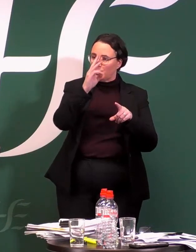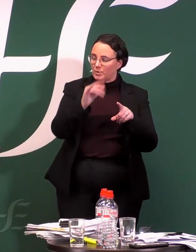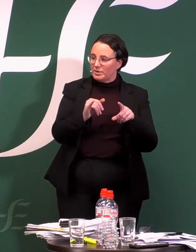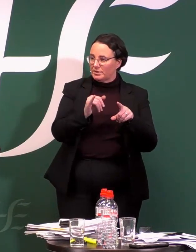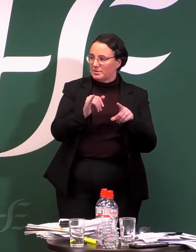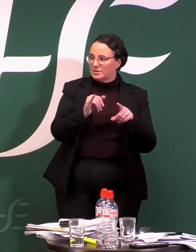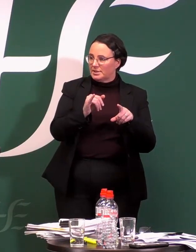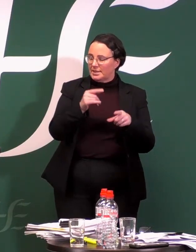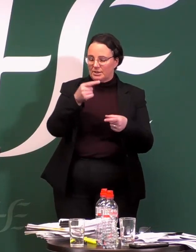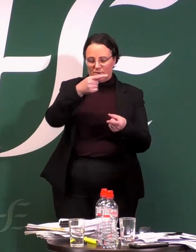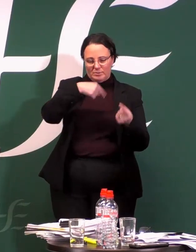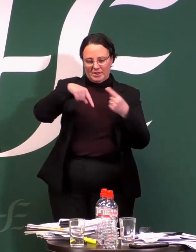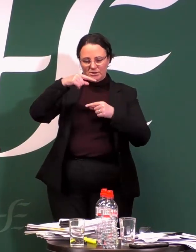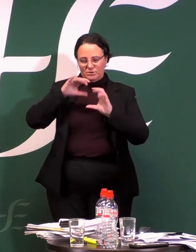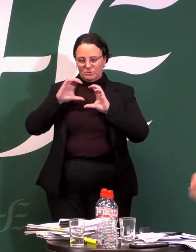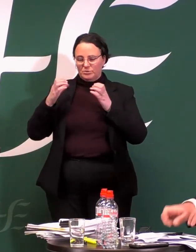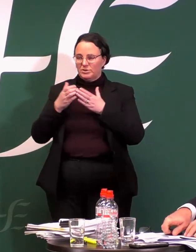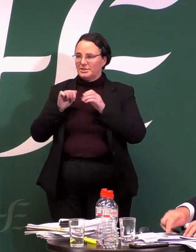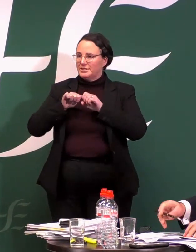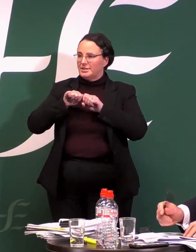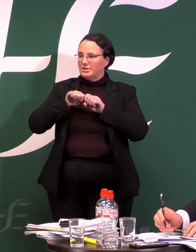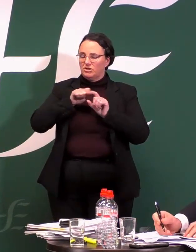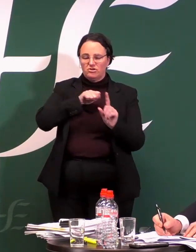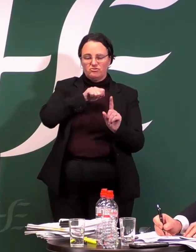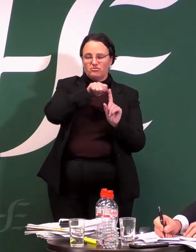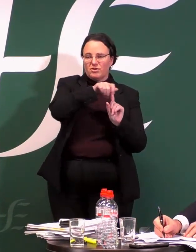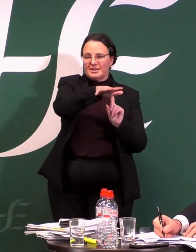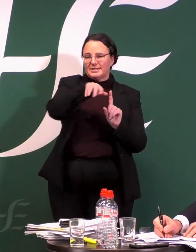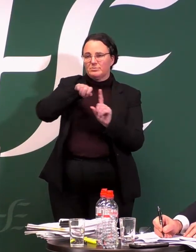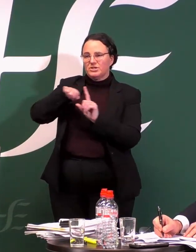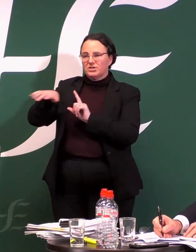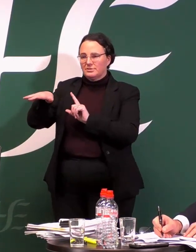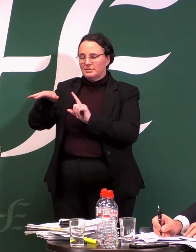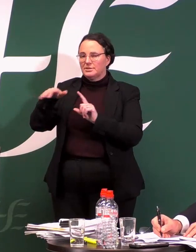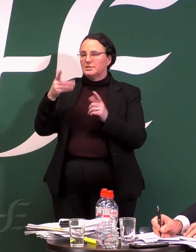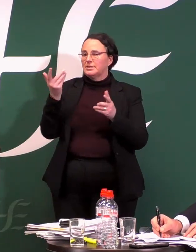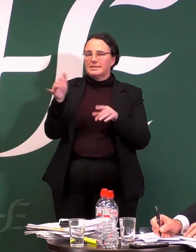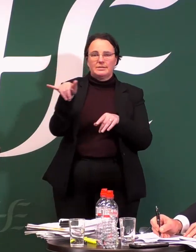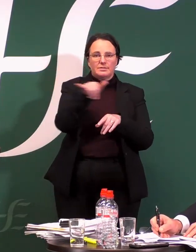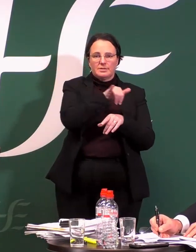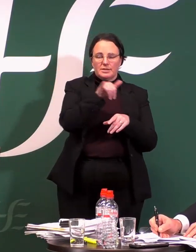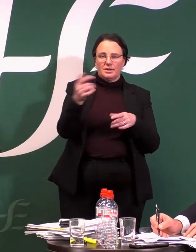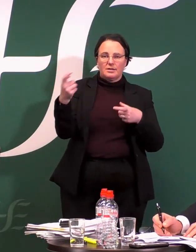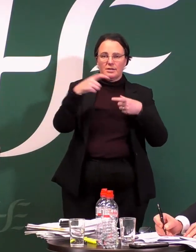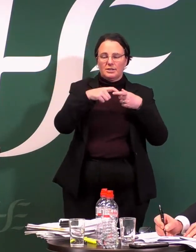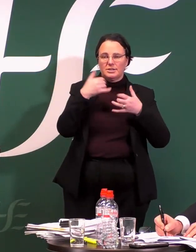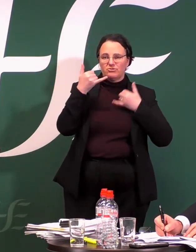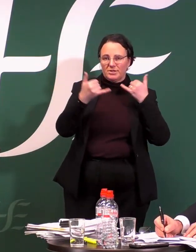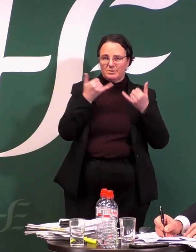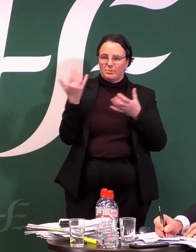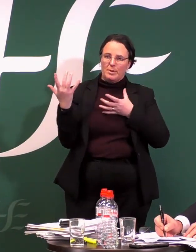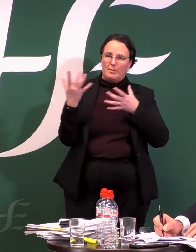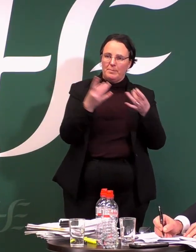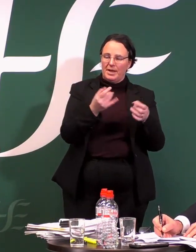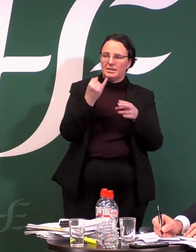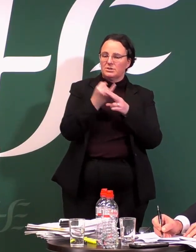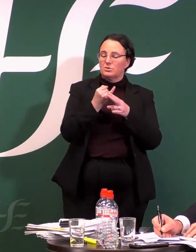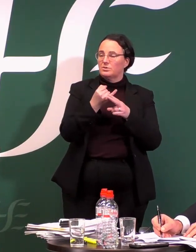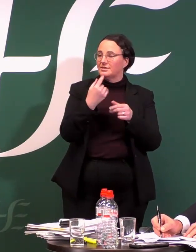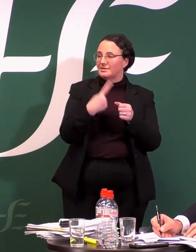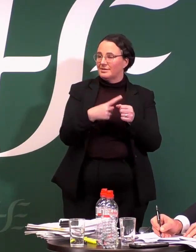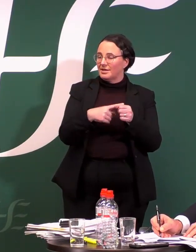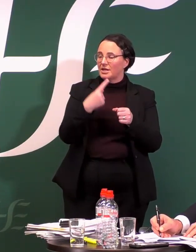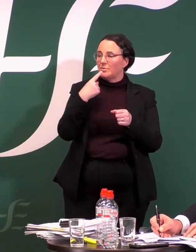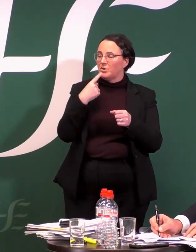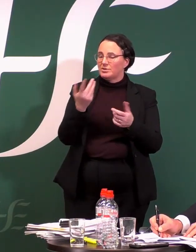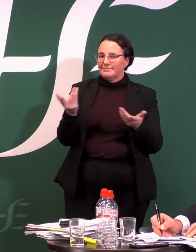community transmission. And people can argue whether or not contact tracing needs to be reintroduced in schools. But there's an element